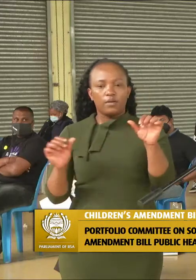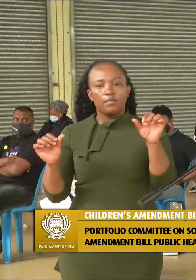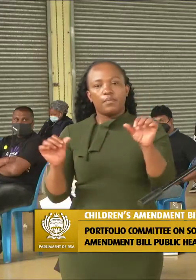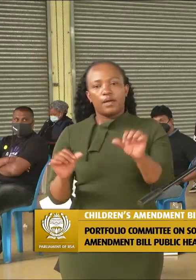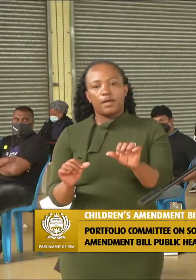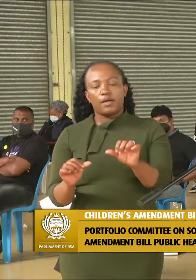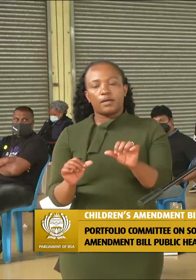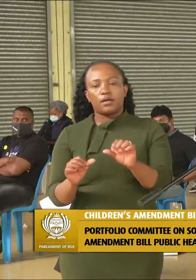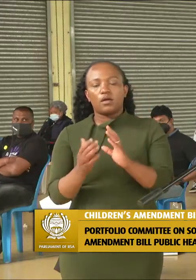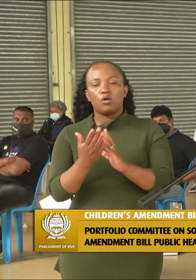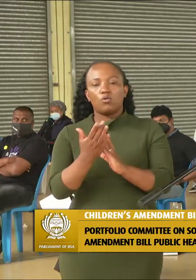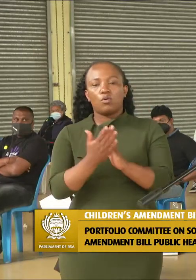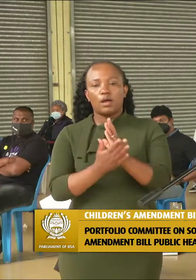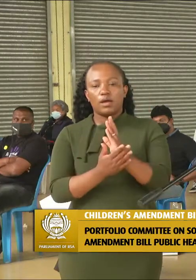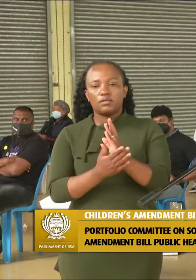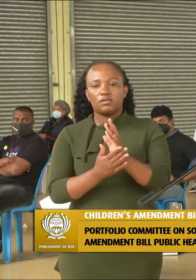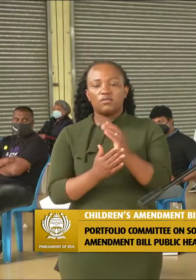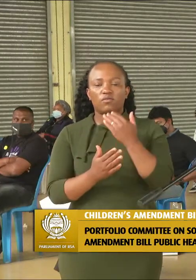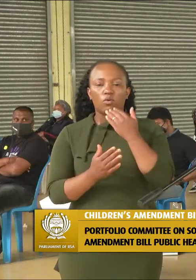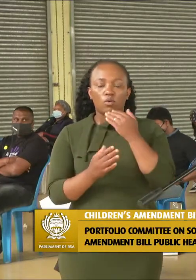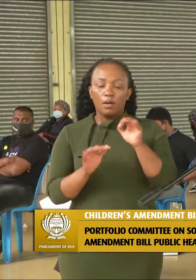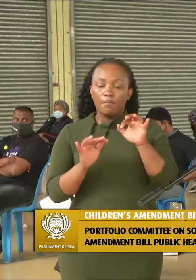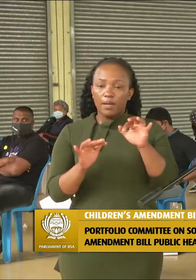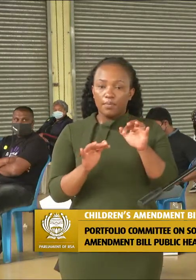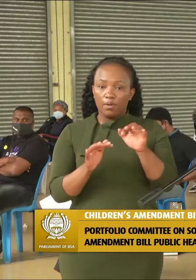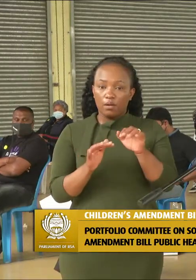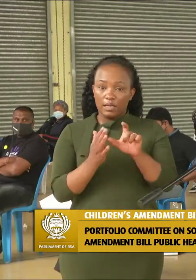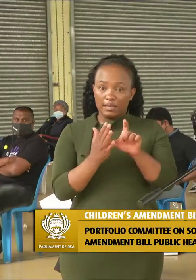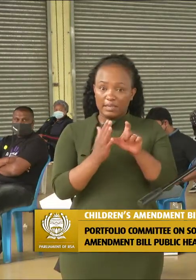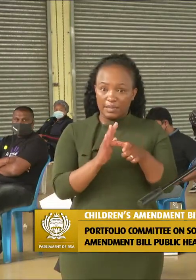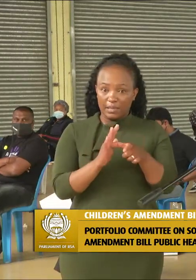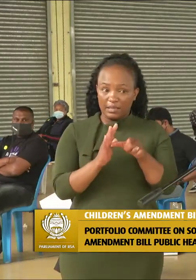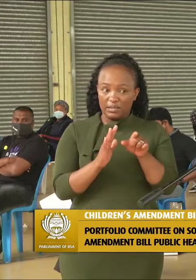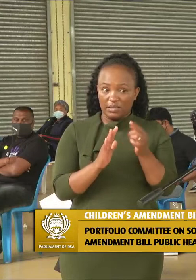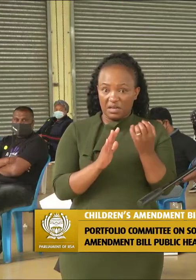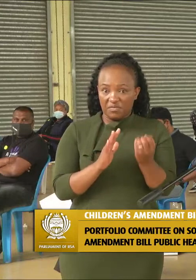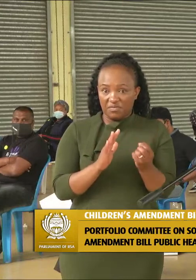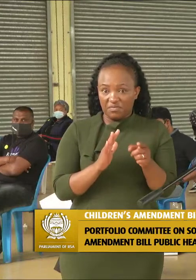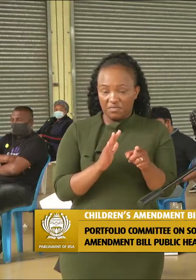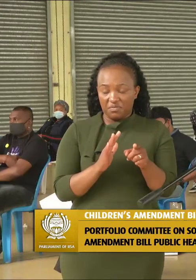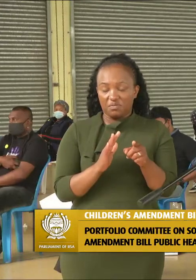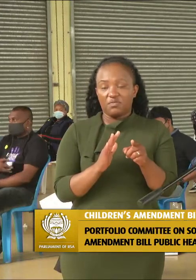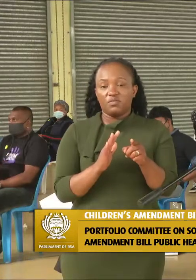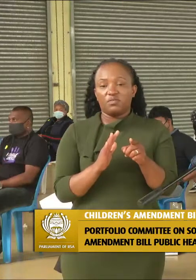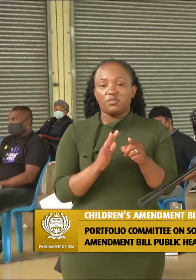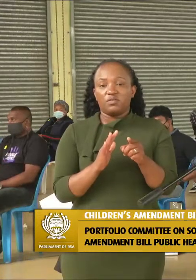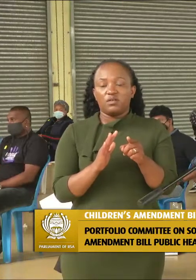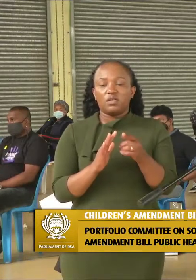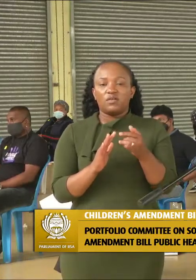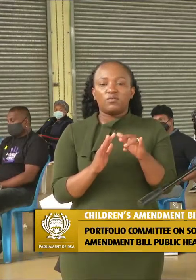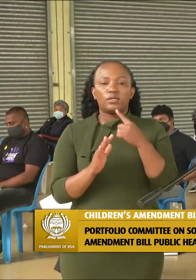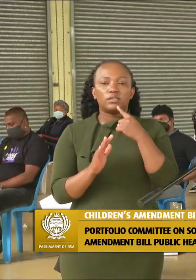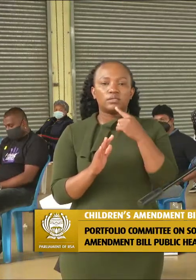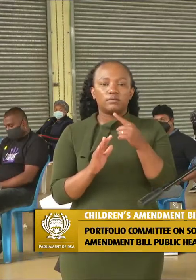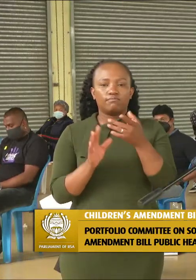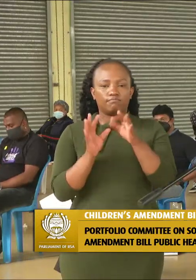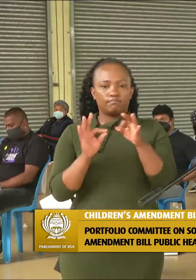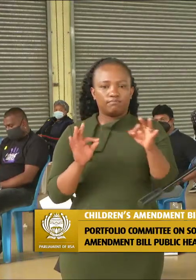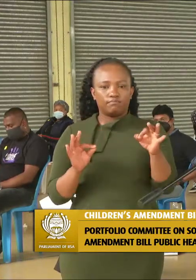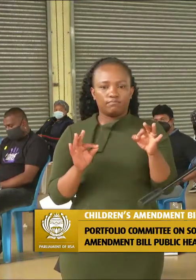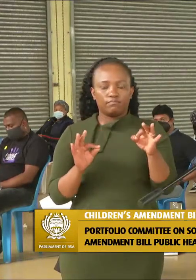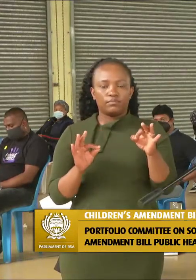kumalungelo abantu abaphila nokukhubazeka esingathi masisebenzisa i-correct term